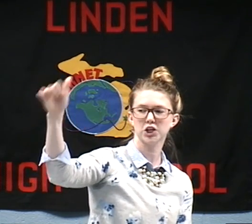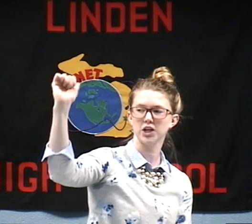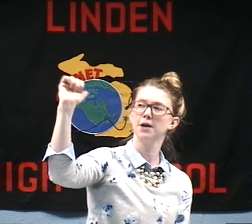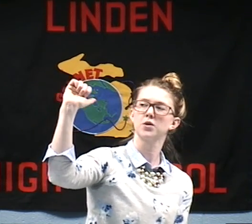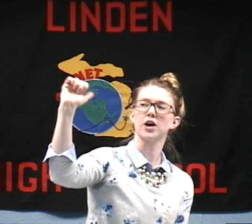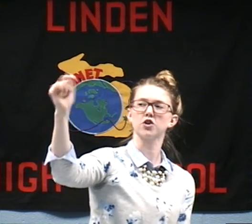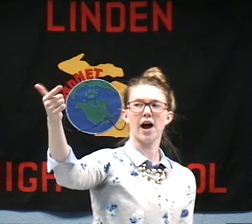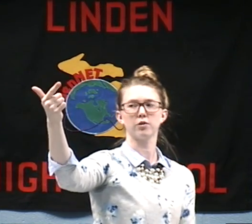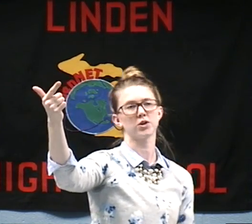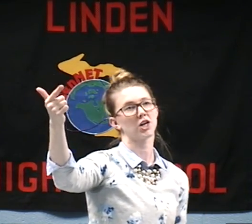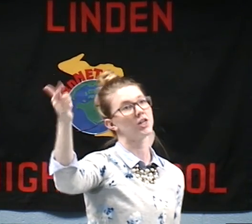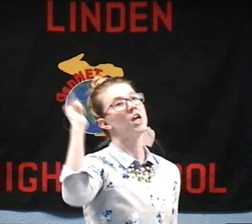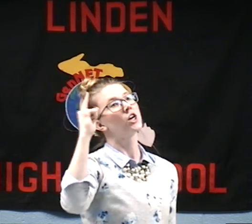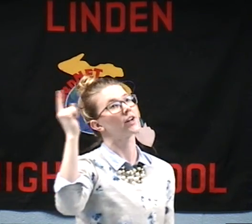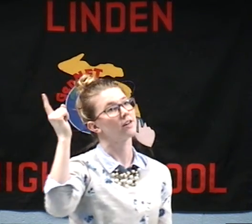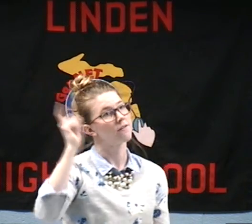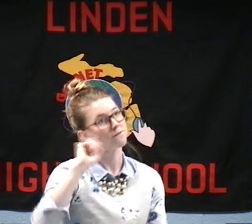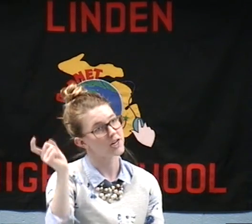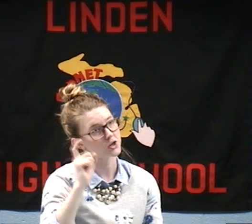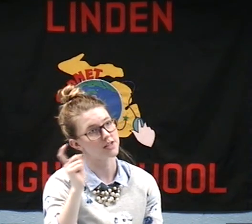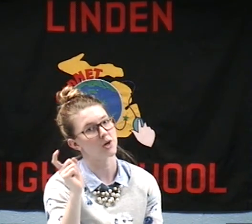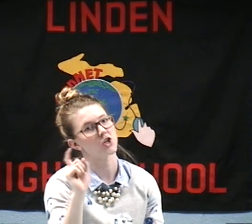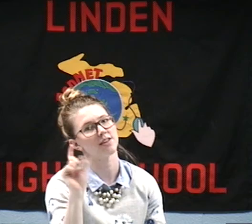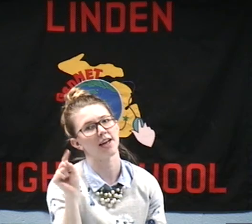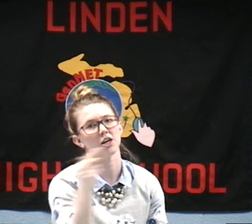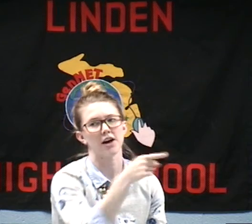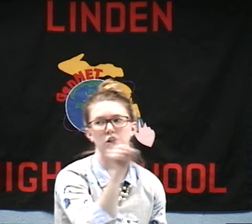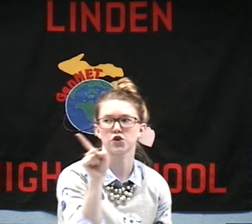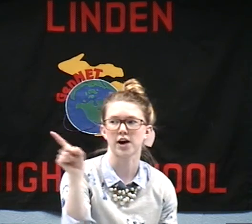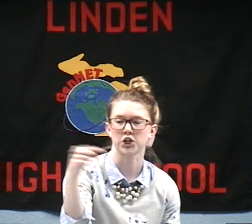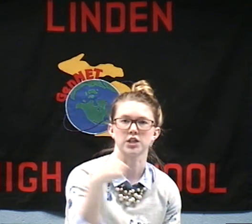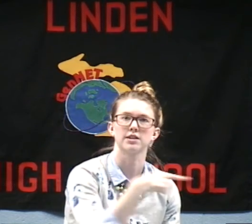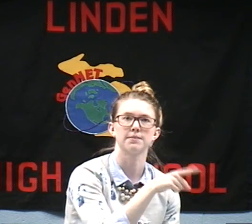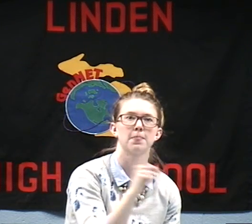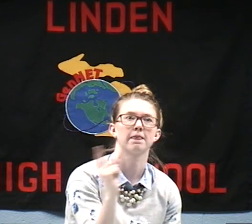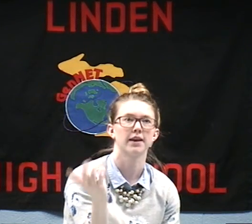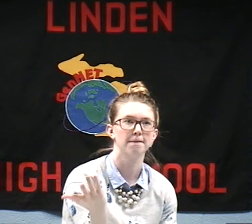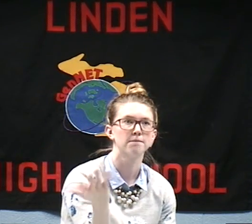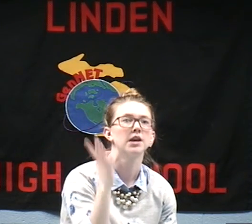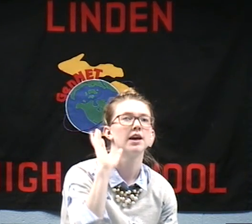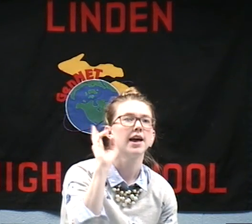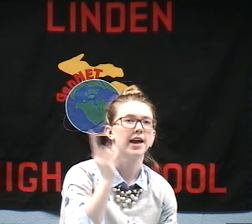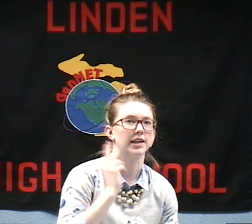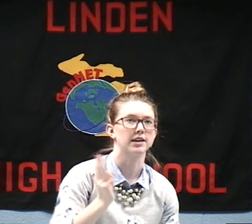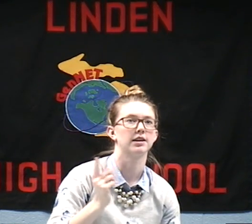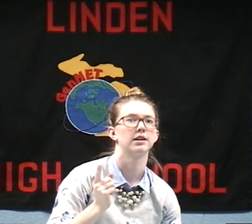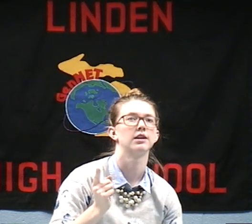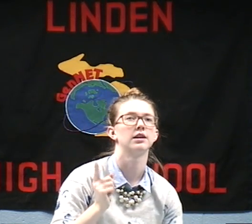production, correct travel production, correct facial expressions, and correct directions. Okay? Haley.